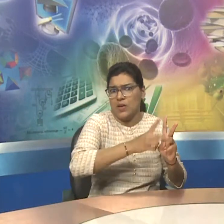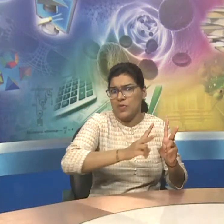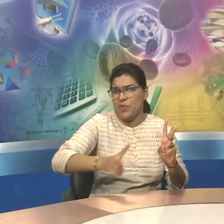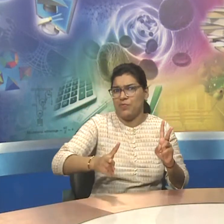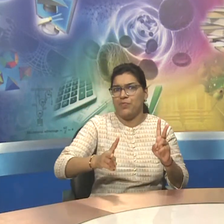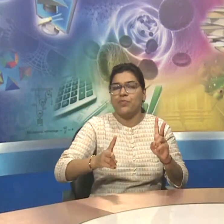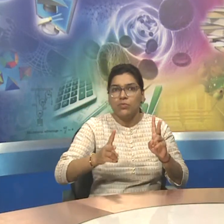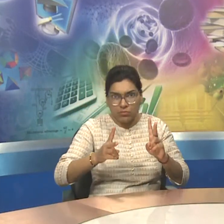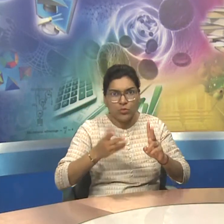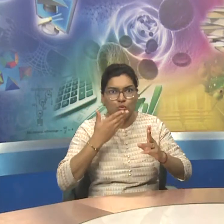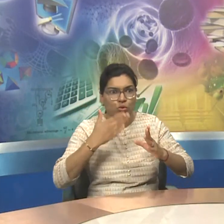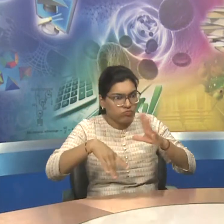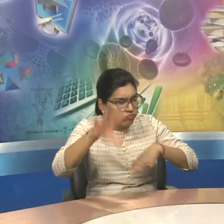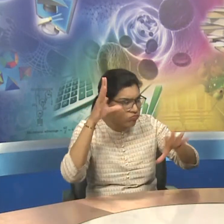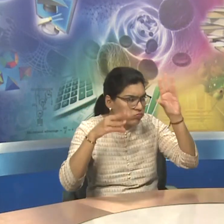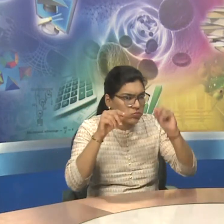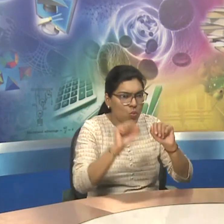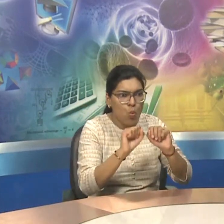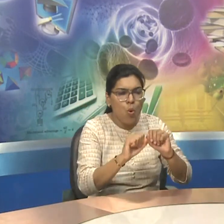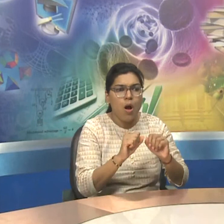practice of